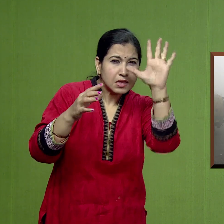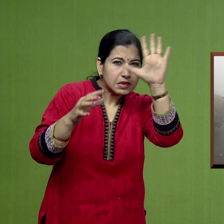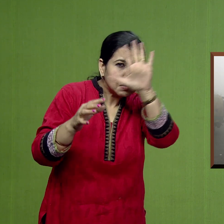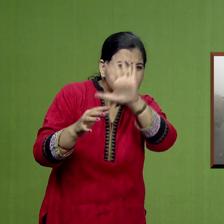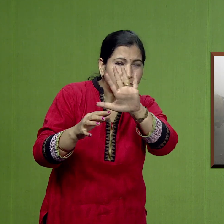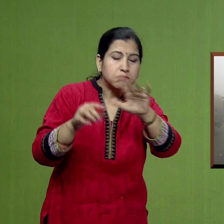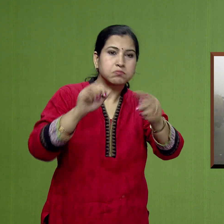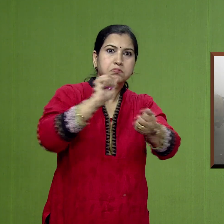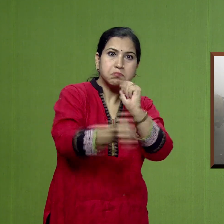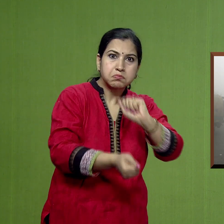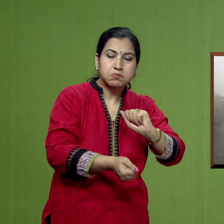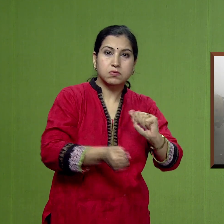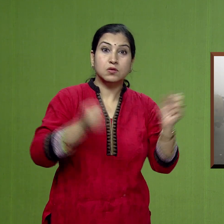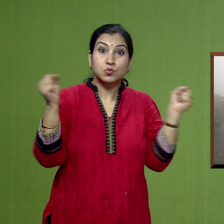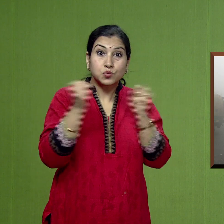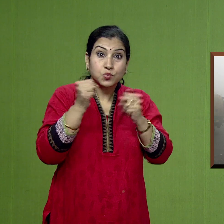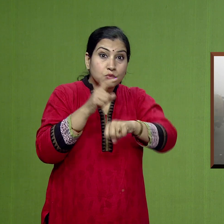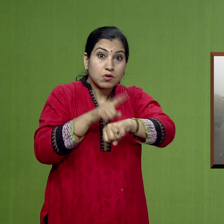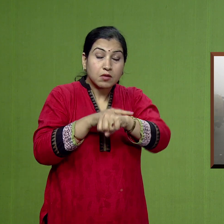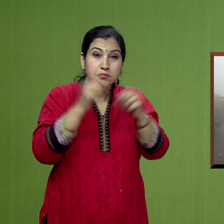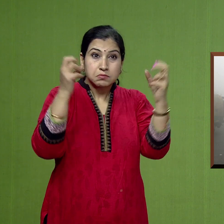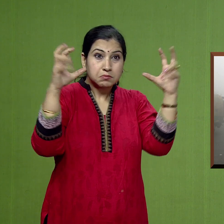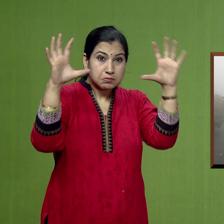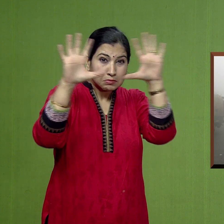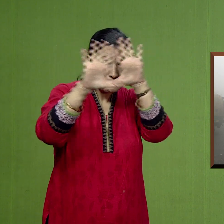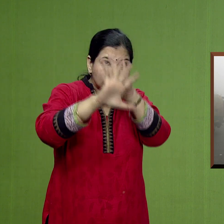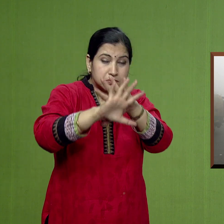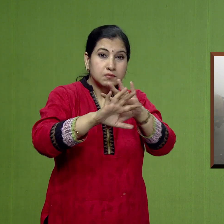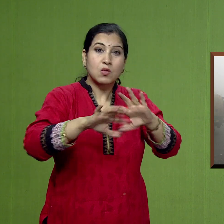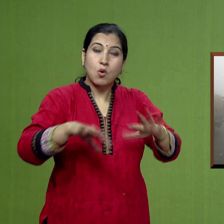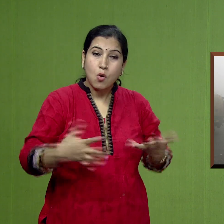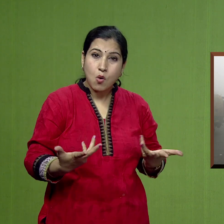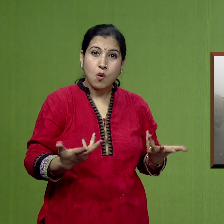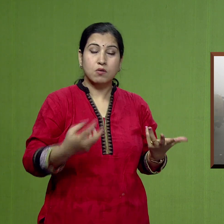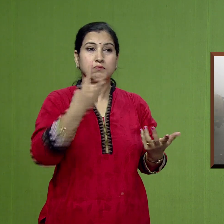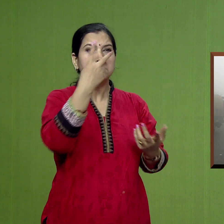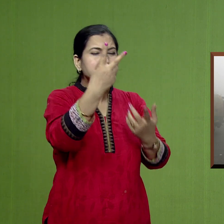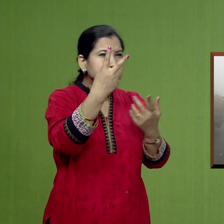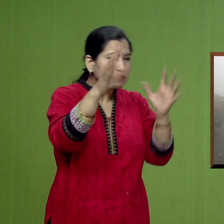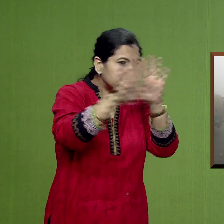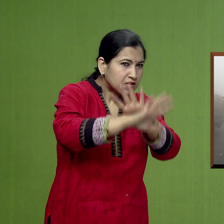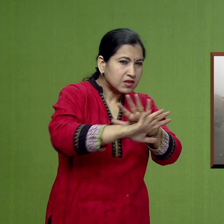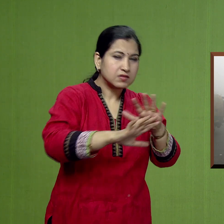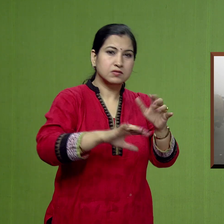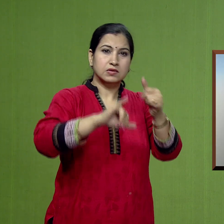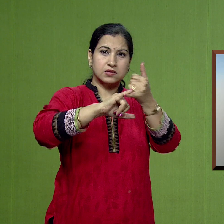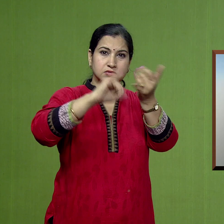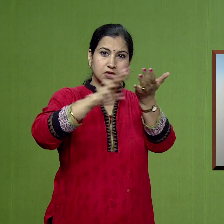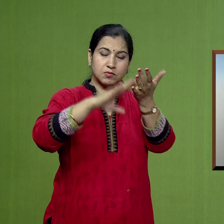due to fog, also due to the presence of pollutants like smoke and dust in